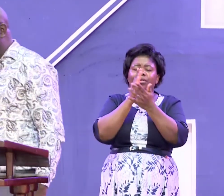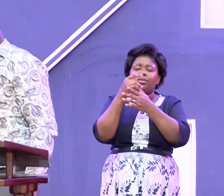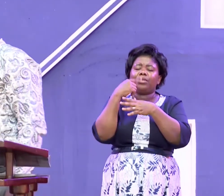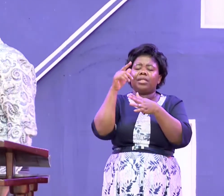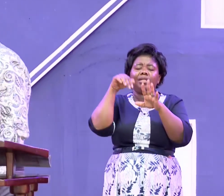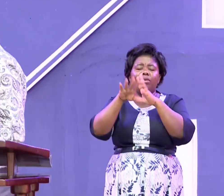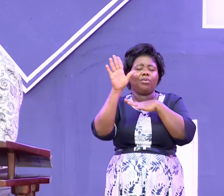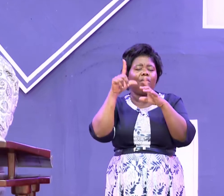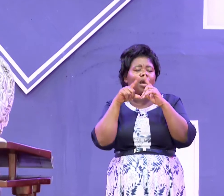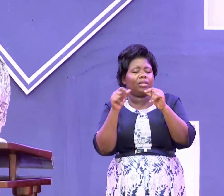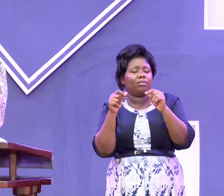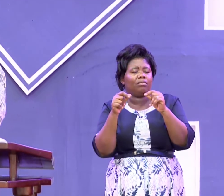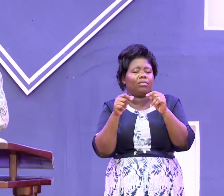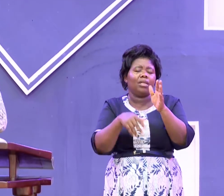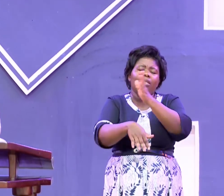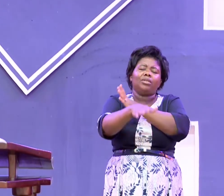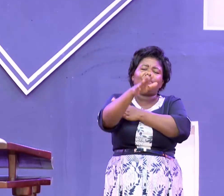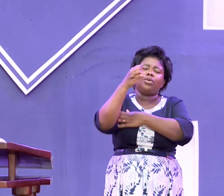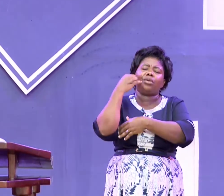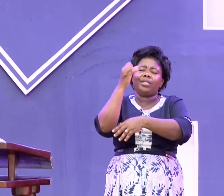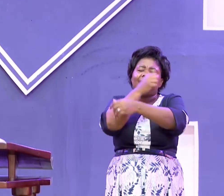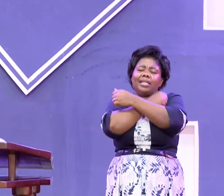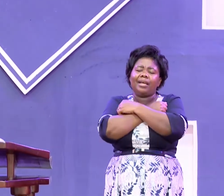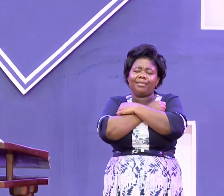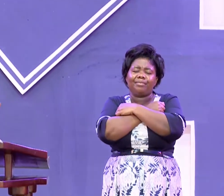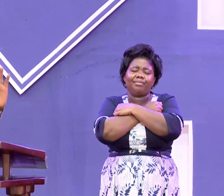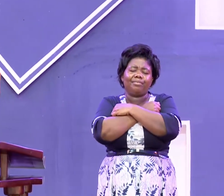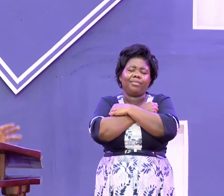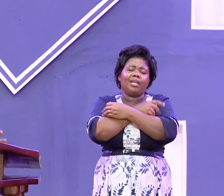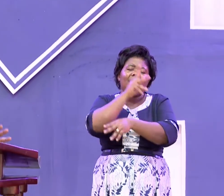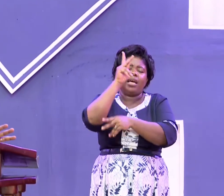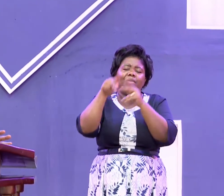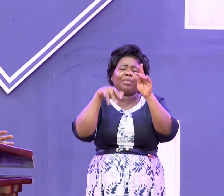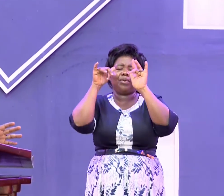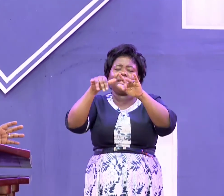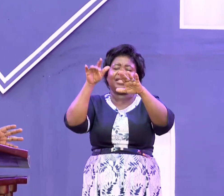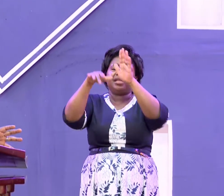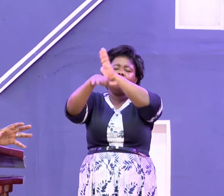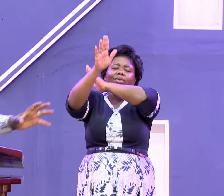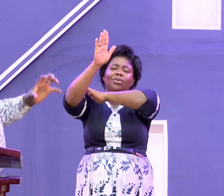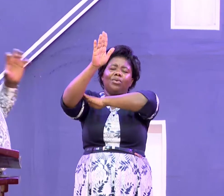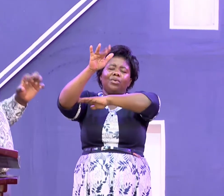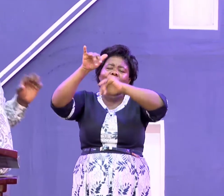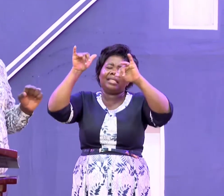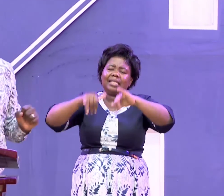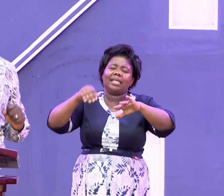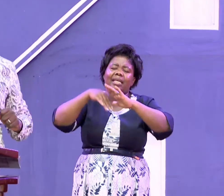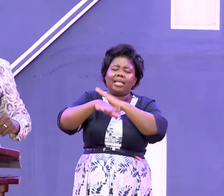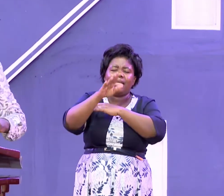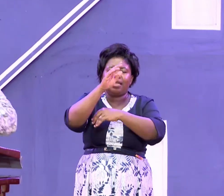word that God is love. And those who abide in God abide in